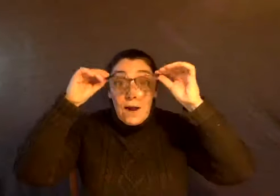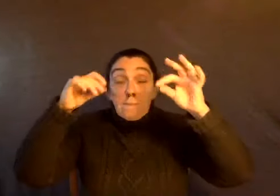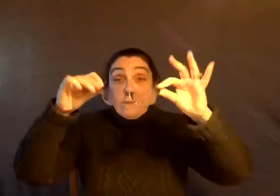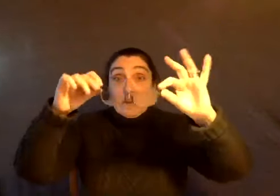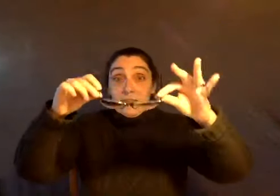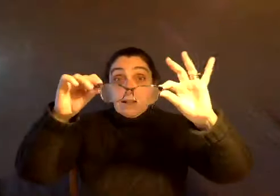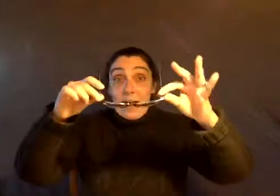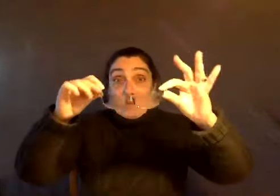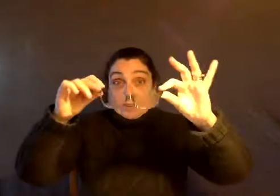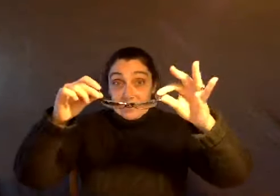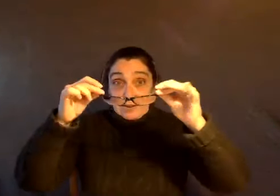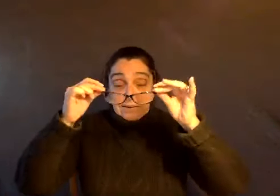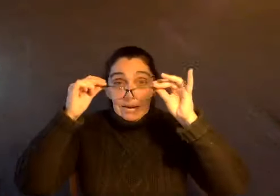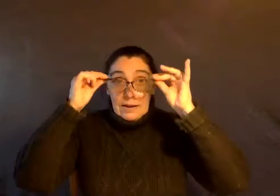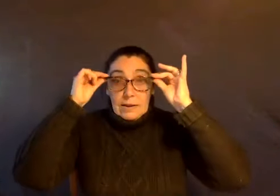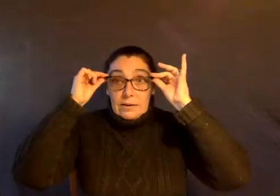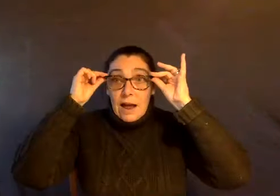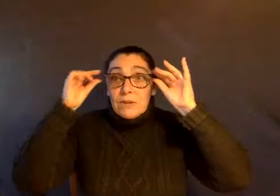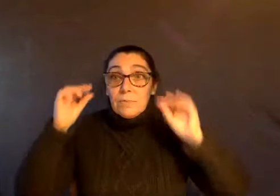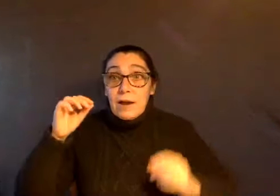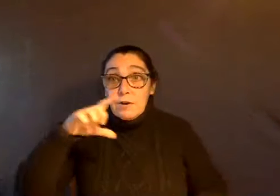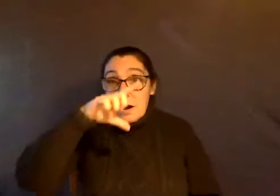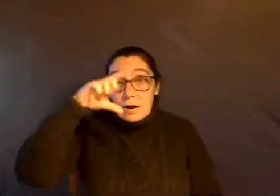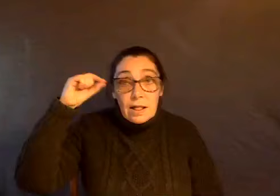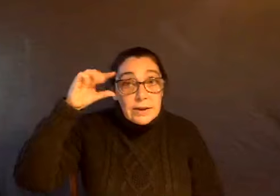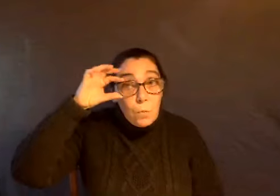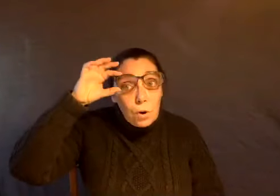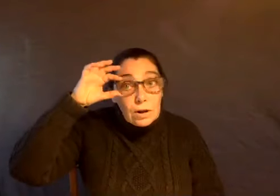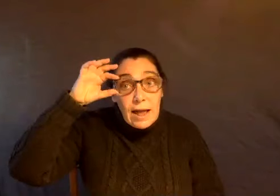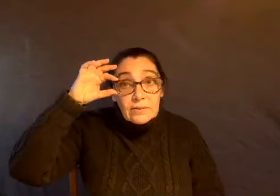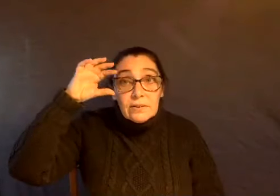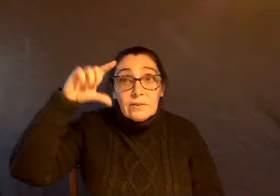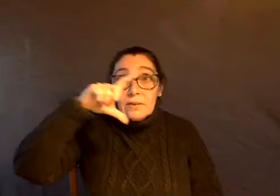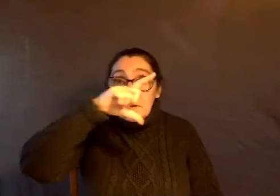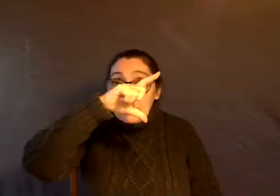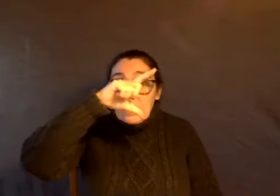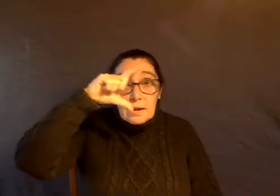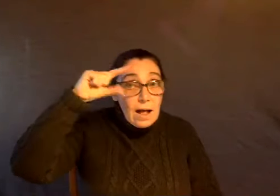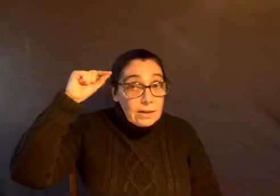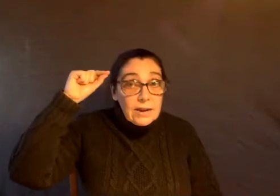from his glasses. Thomas Minor Gallaudet wore glasses.